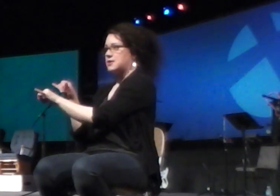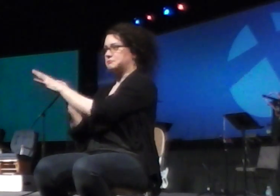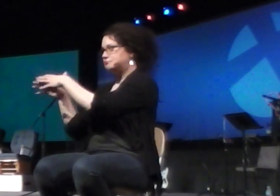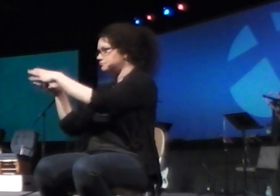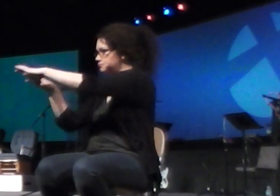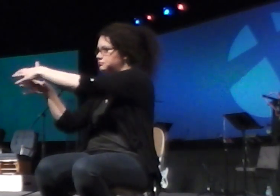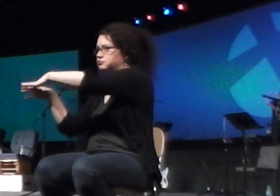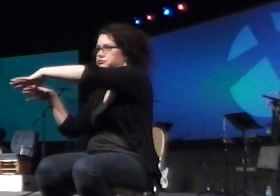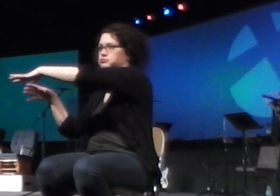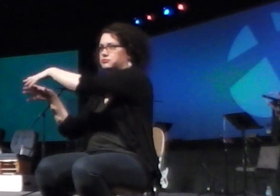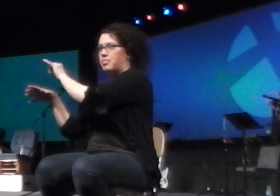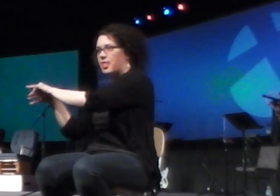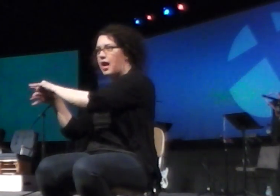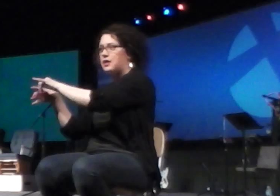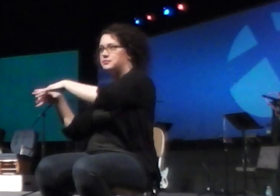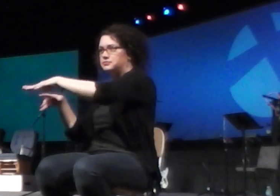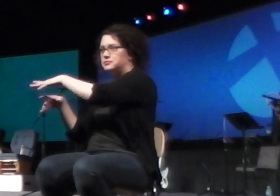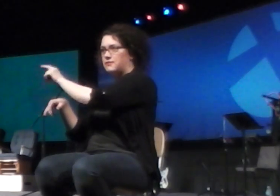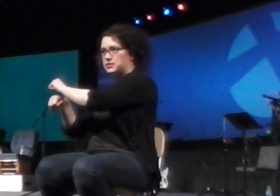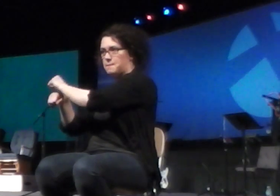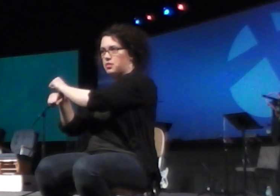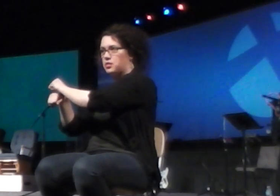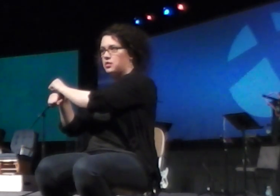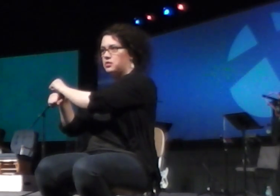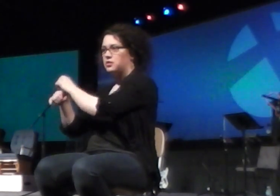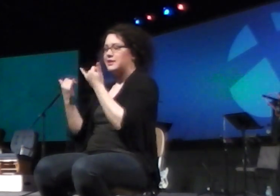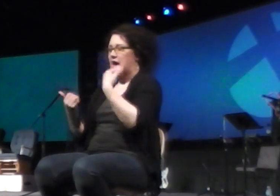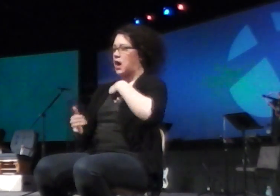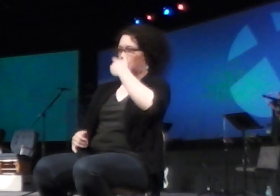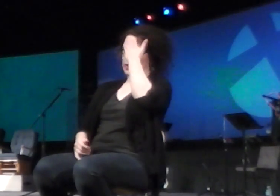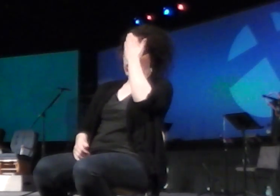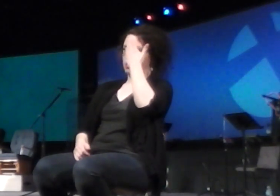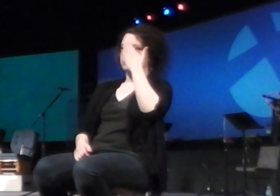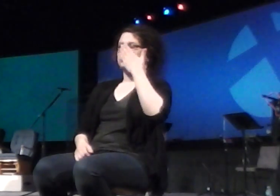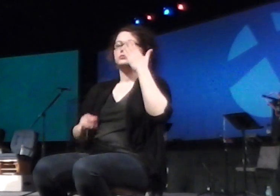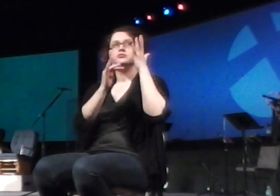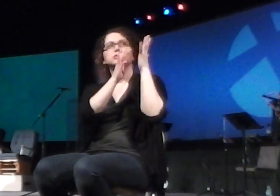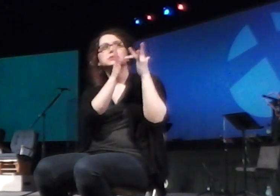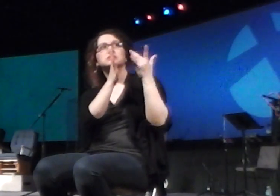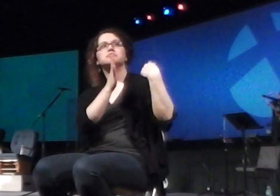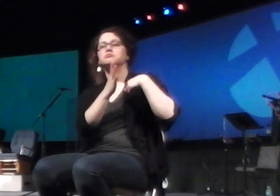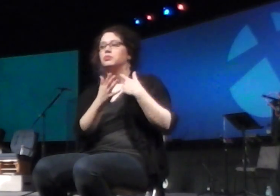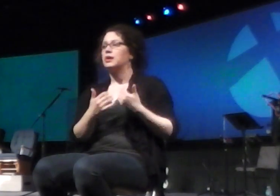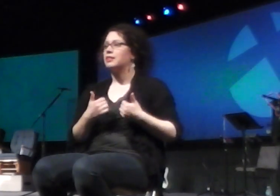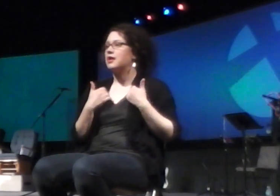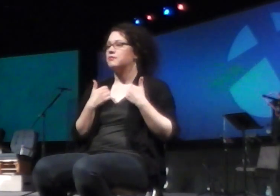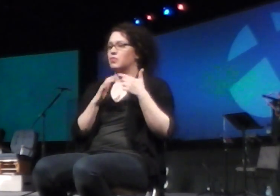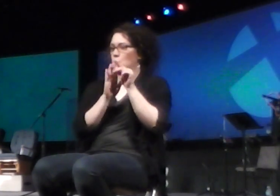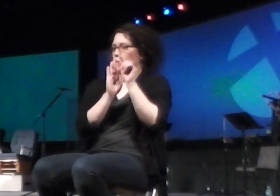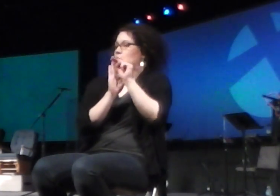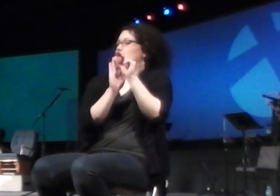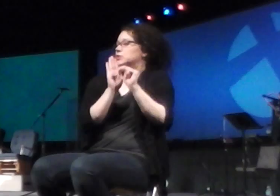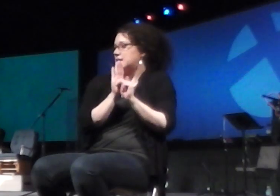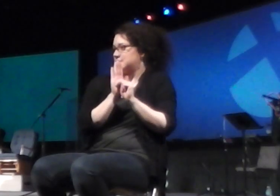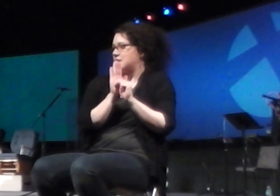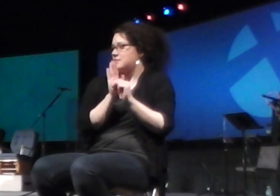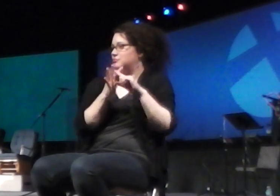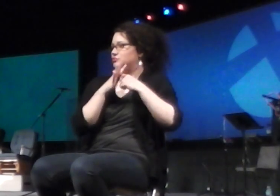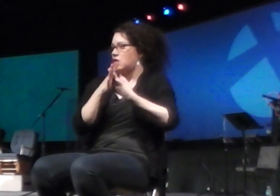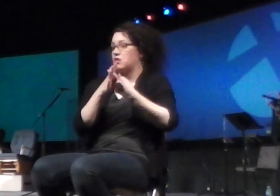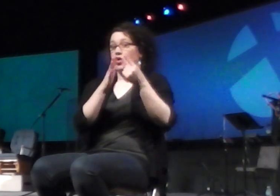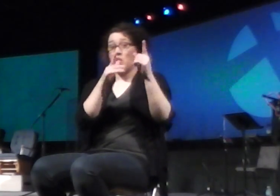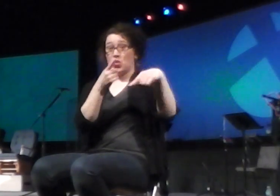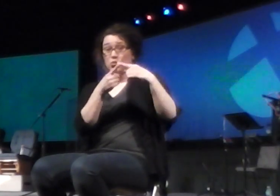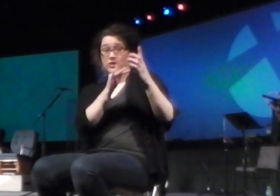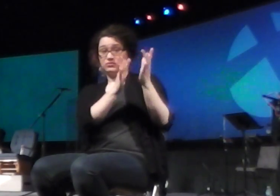the temple. Now, we know now, we have Jesus. We live in the era of the New Testament, where we believe that, when Jesus